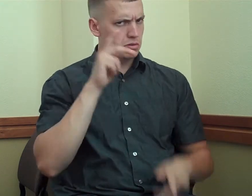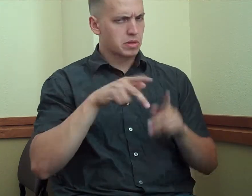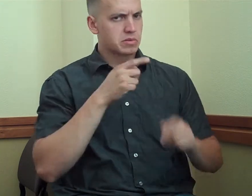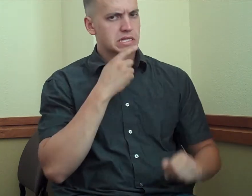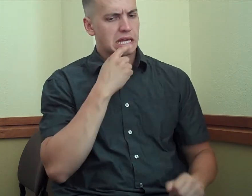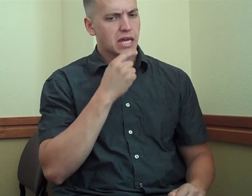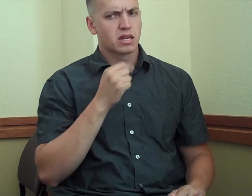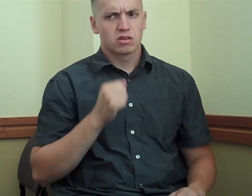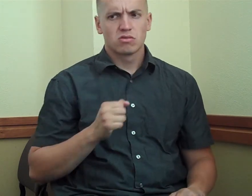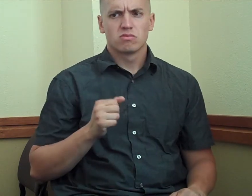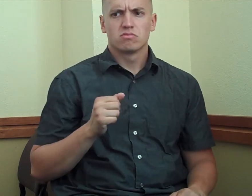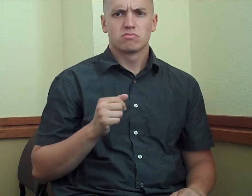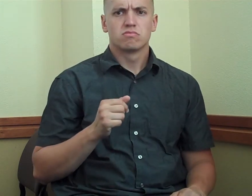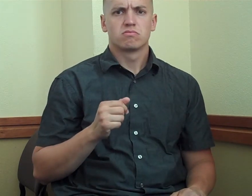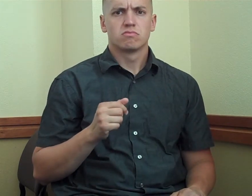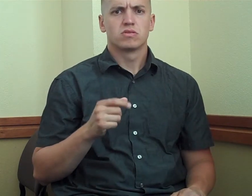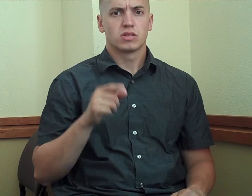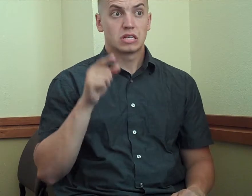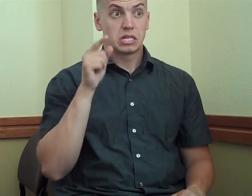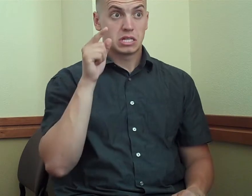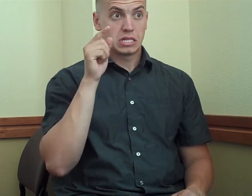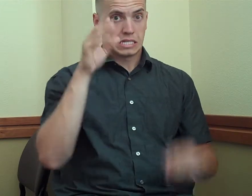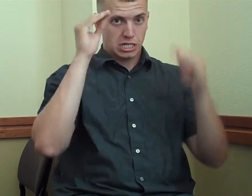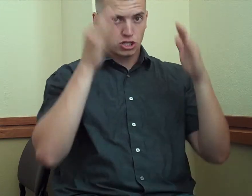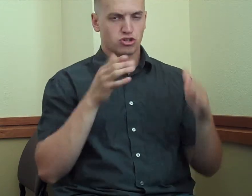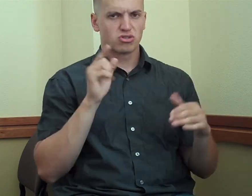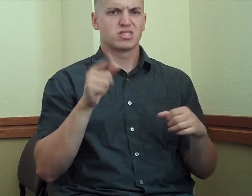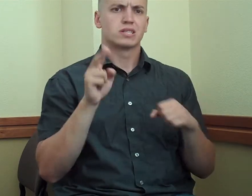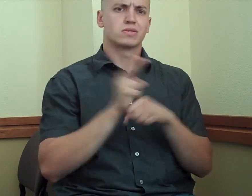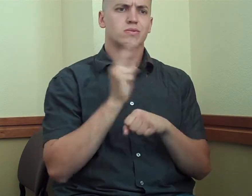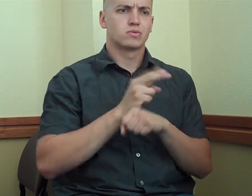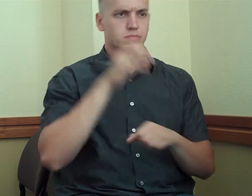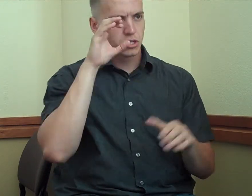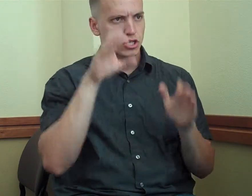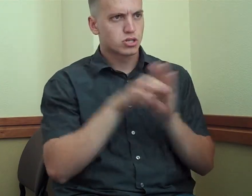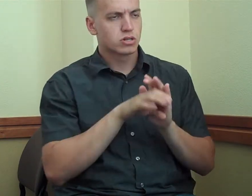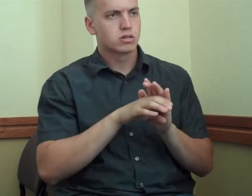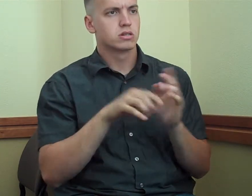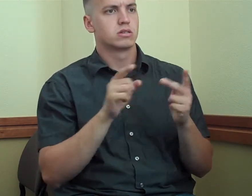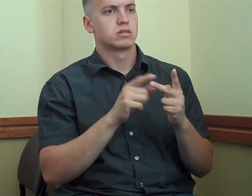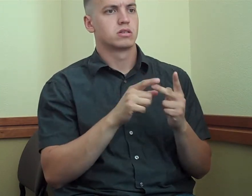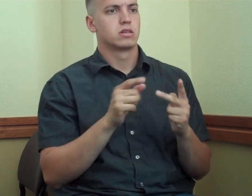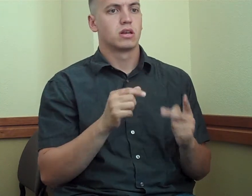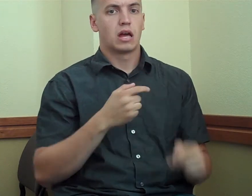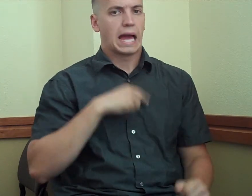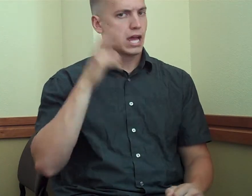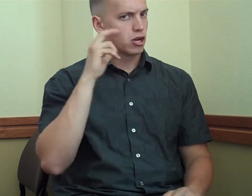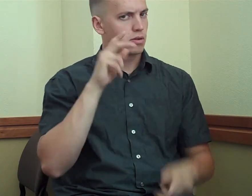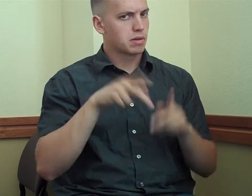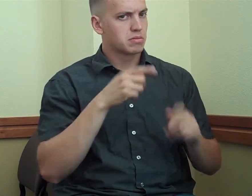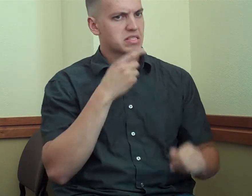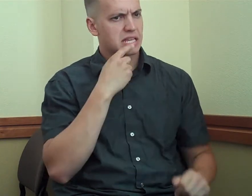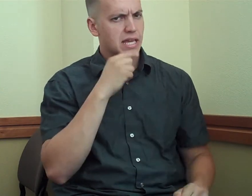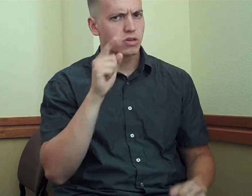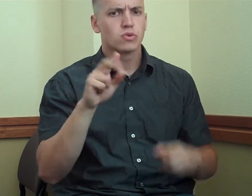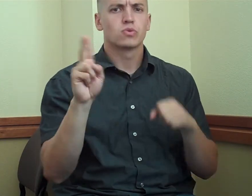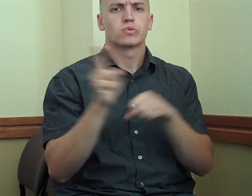Using the pictures and studying the illustrations. I heard Nicole say that I used my schema, which I did. I thought about, well, I've seen